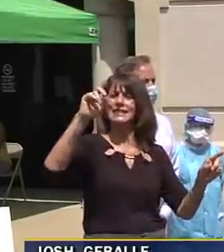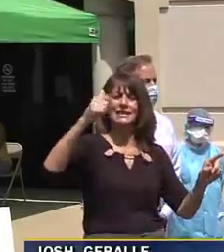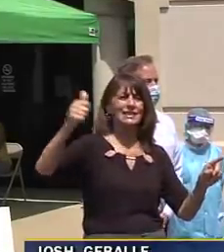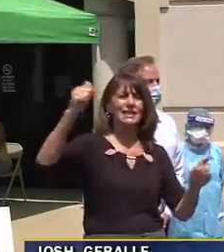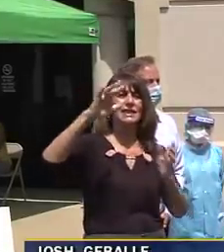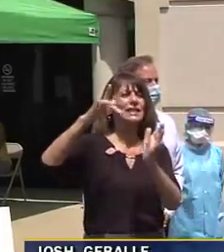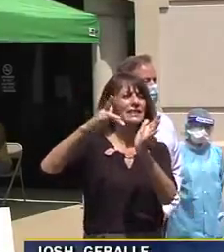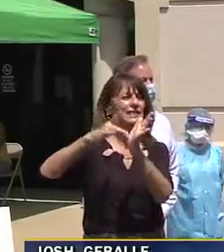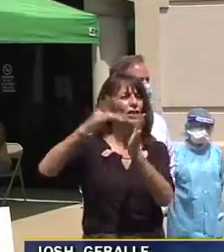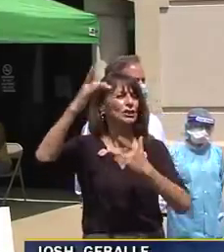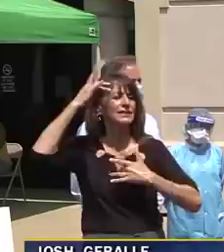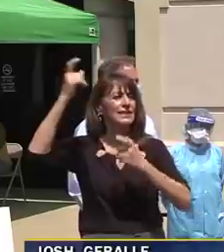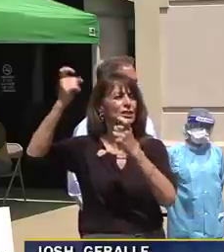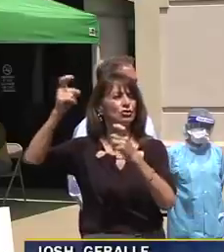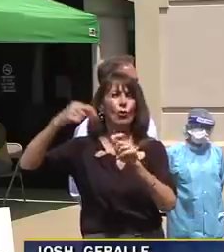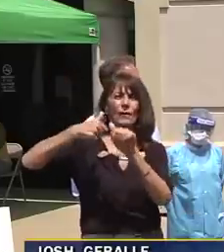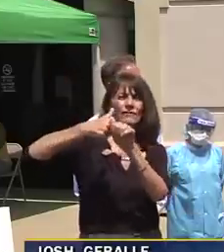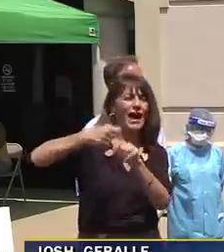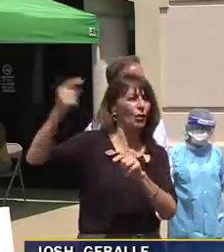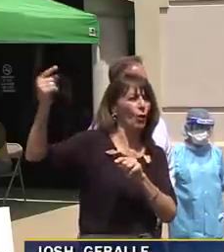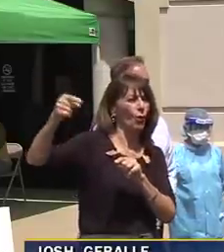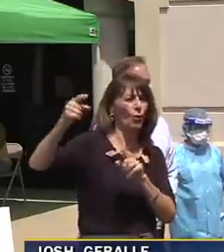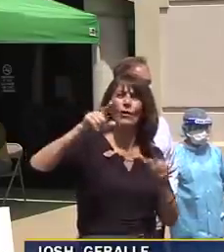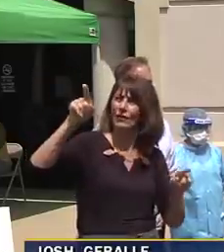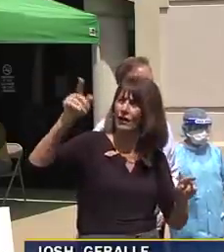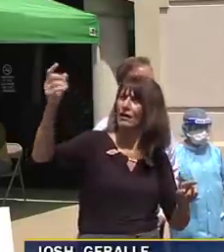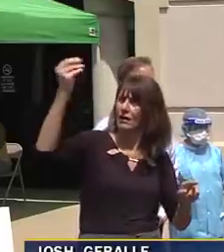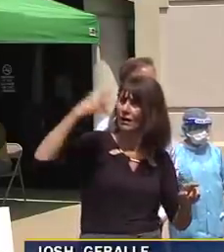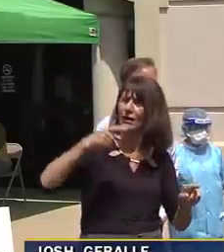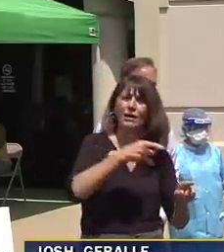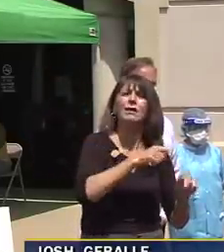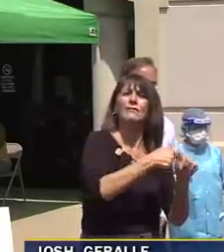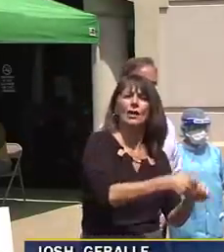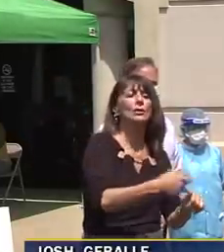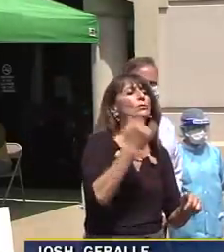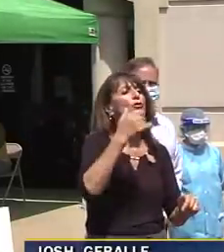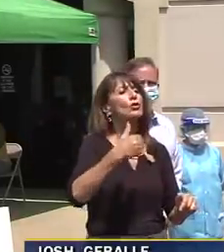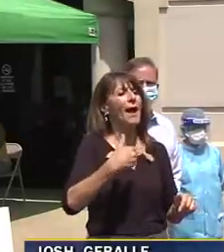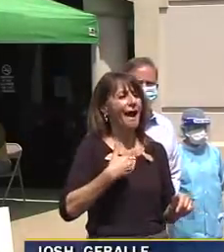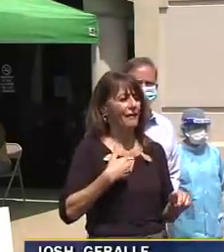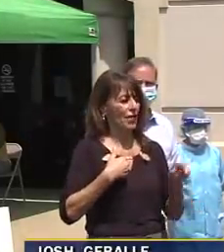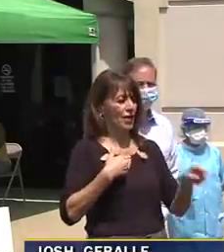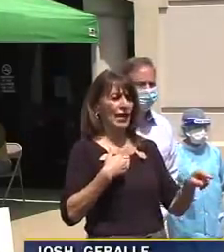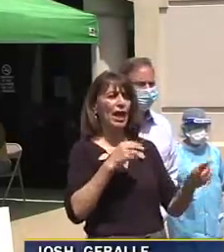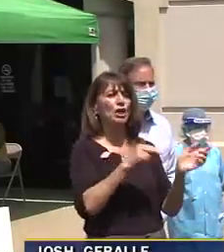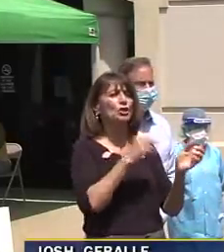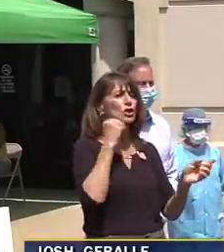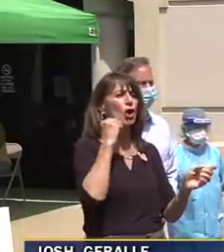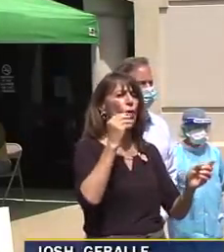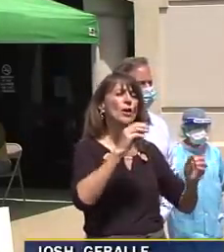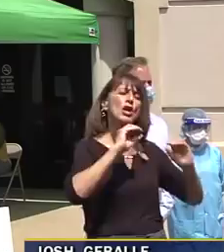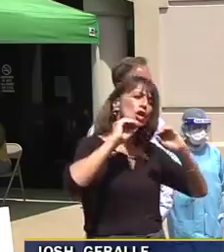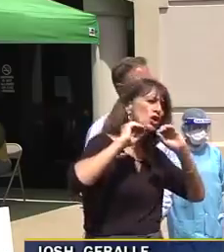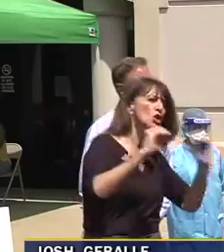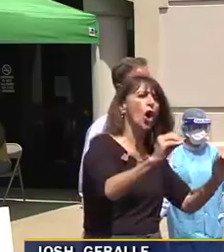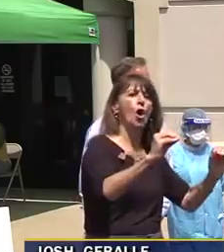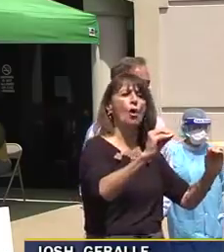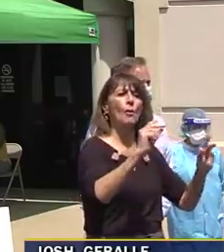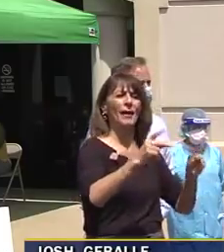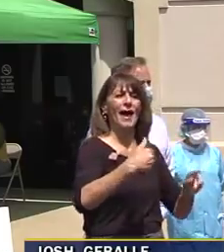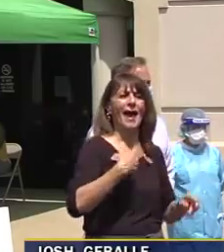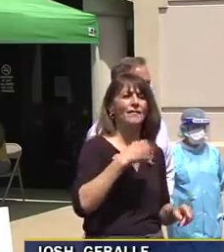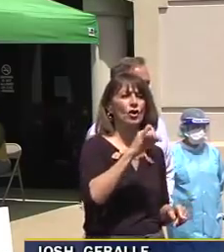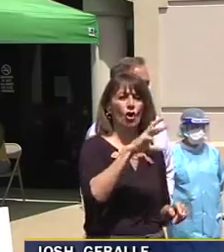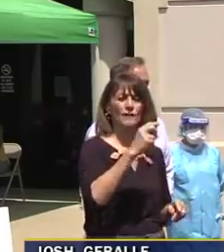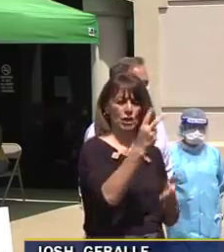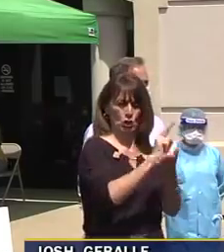Centers for Medicaid and Medicare Services, which recommends that if you have a facility that tests completely negative, both staff and residents, for